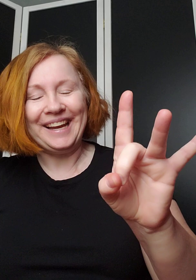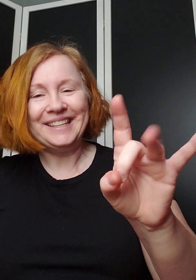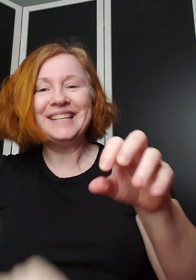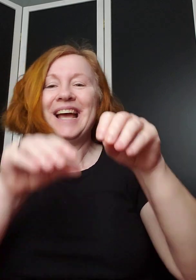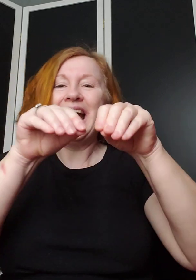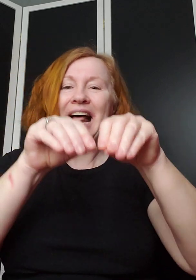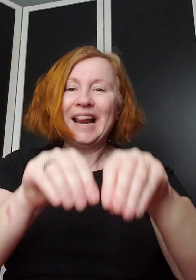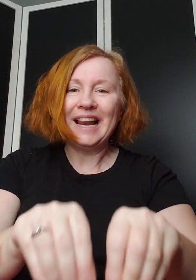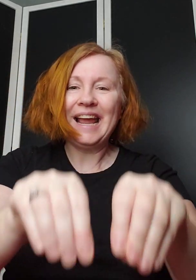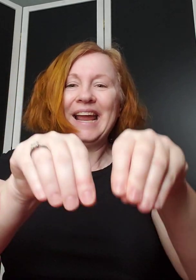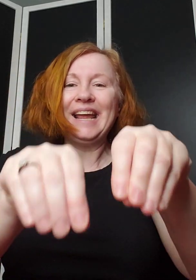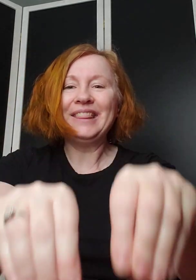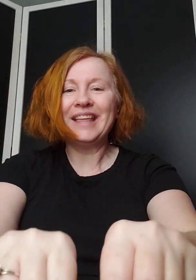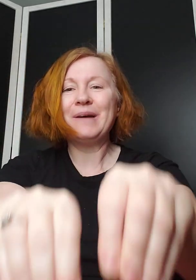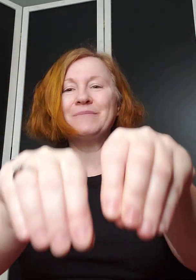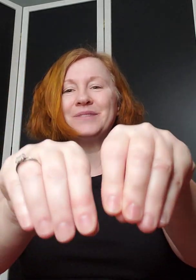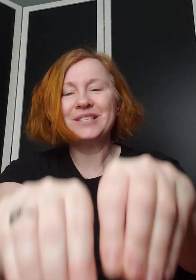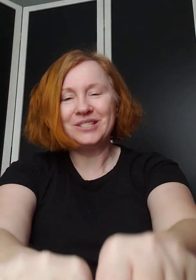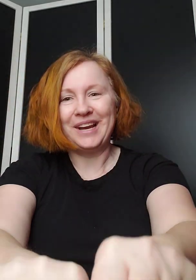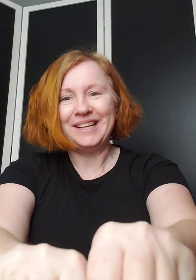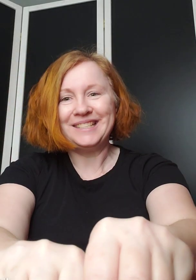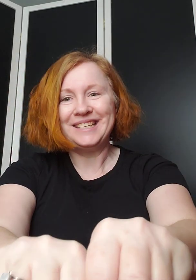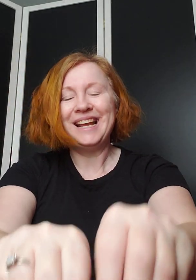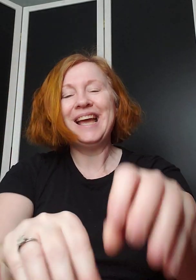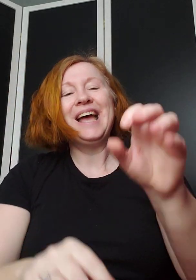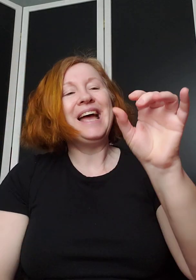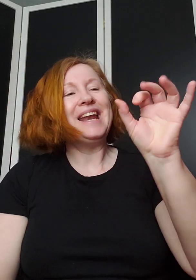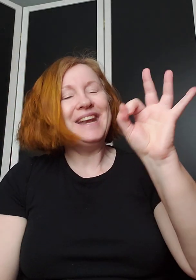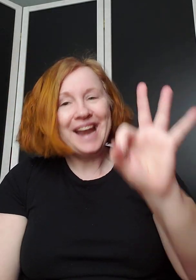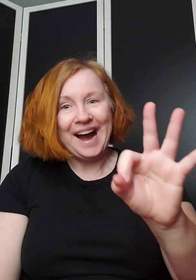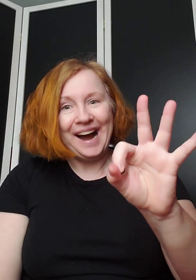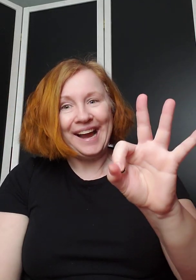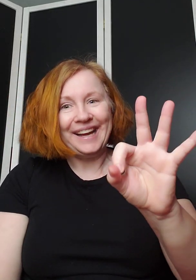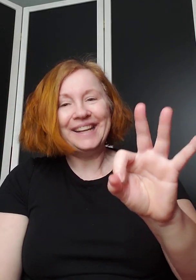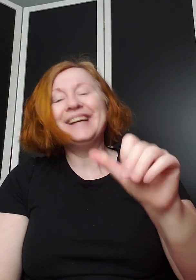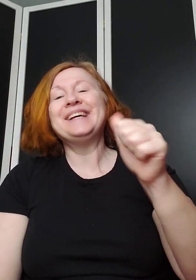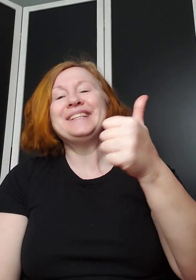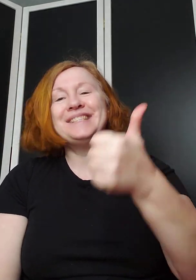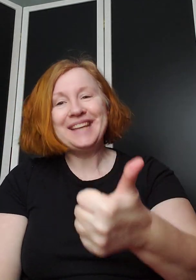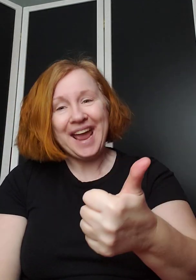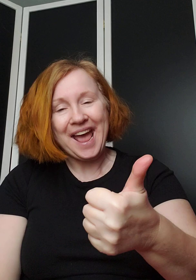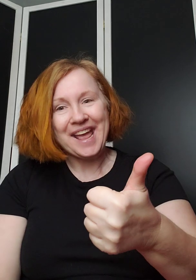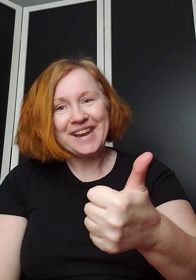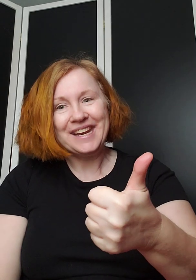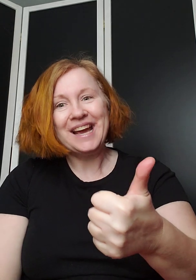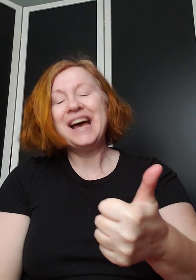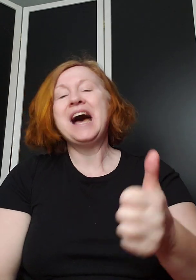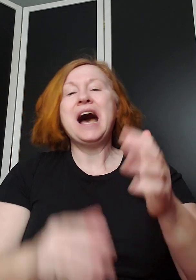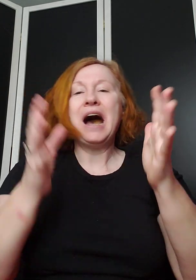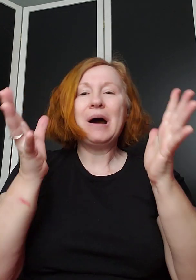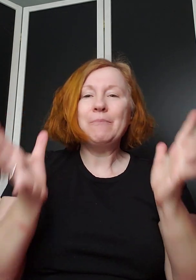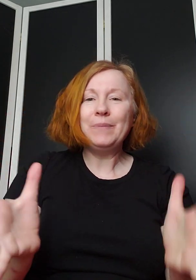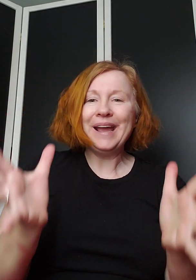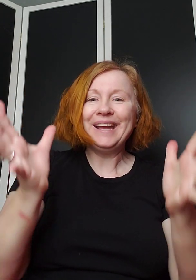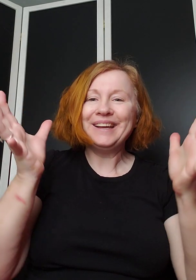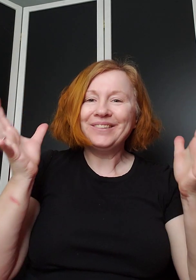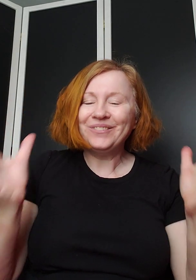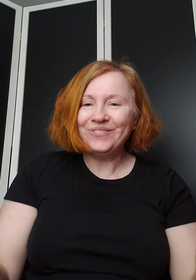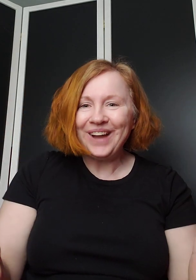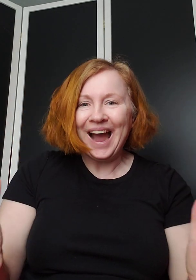8, lay them straight. 9, 10, a big fat